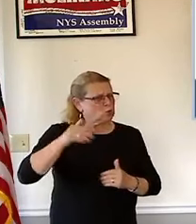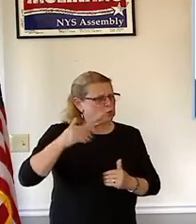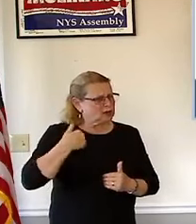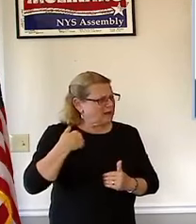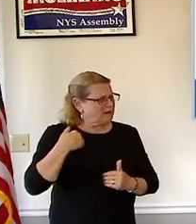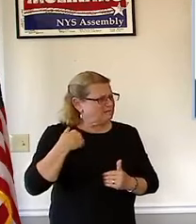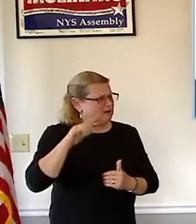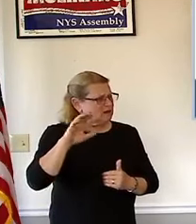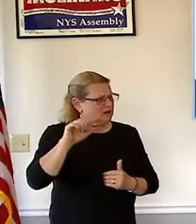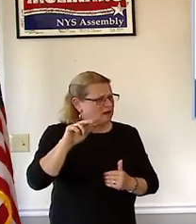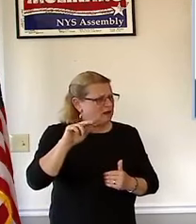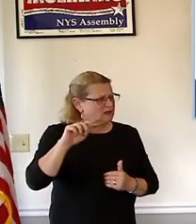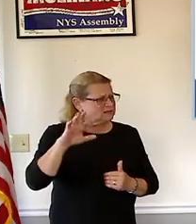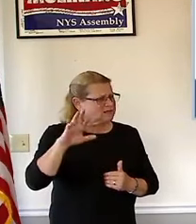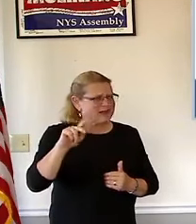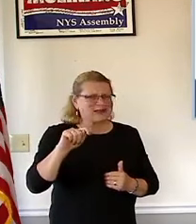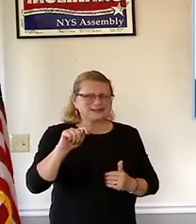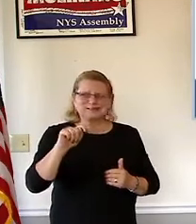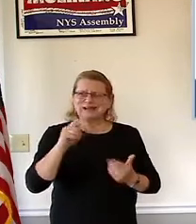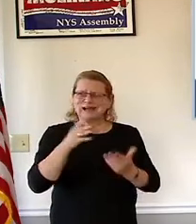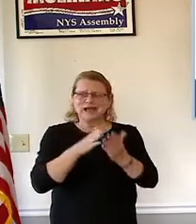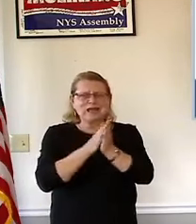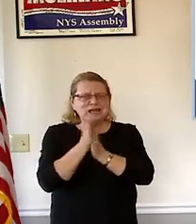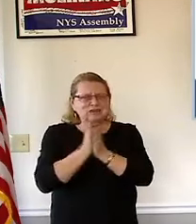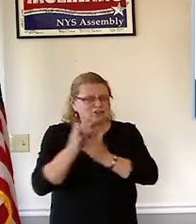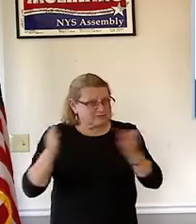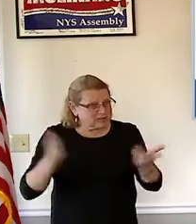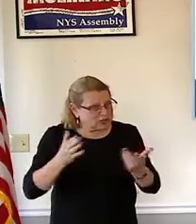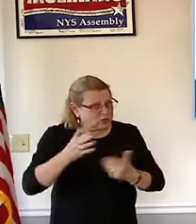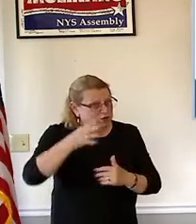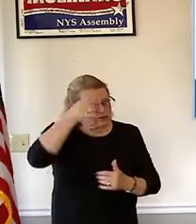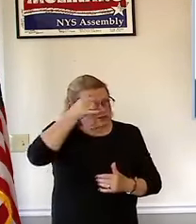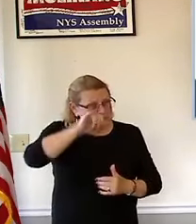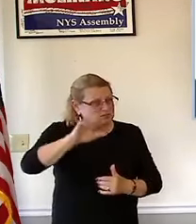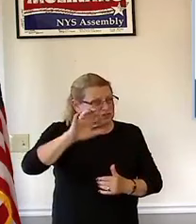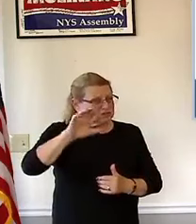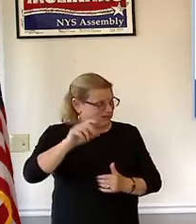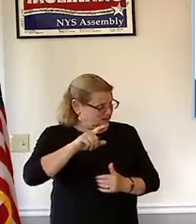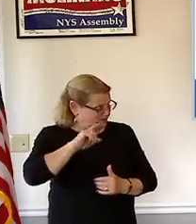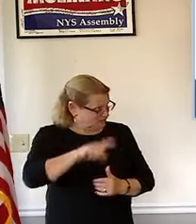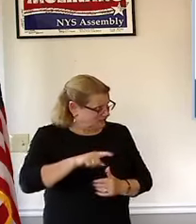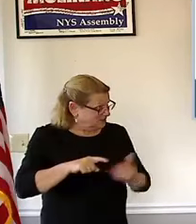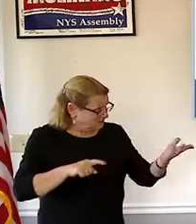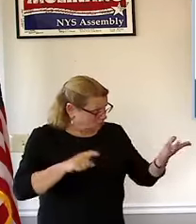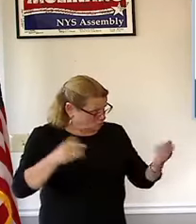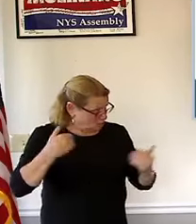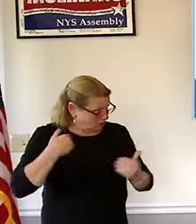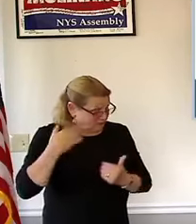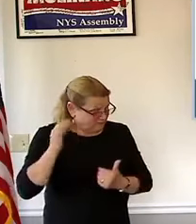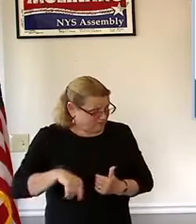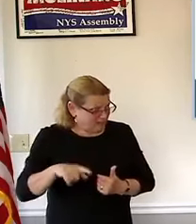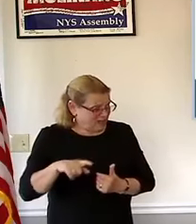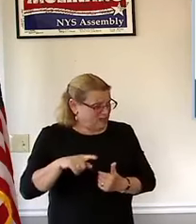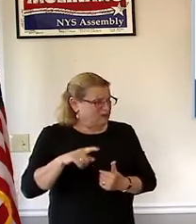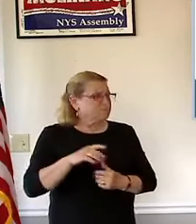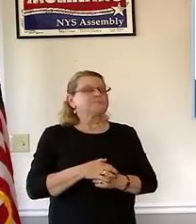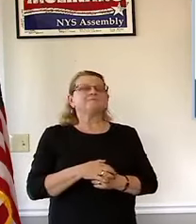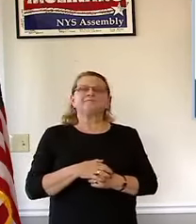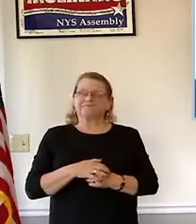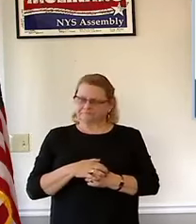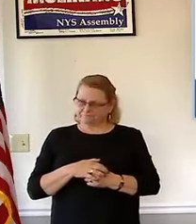contact tracing initiative in Dutchess County. Is that so, and is there a timeline for that? Yeah, so